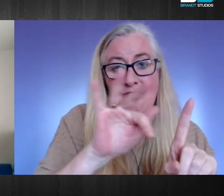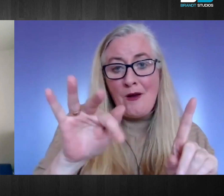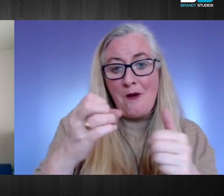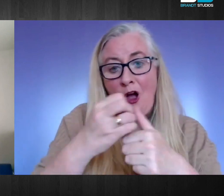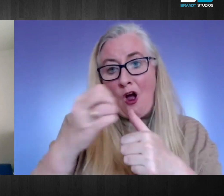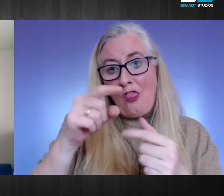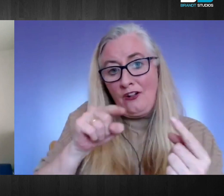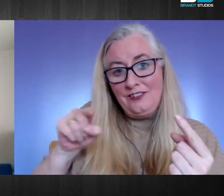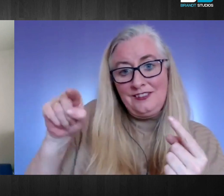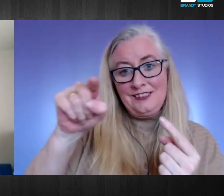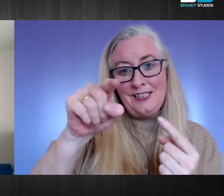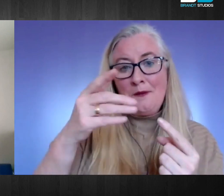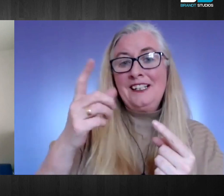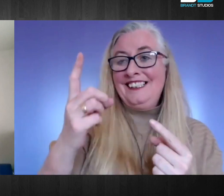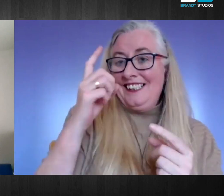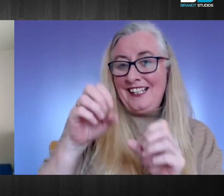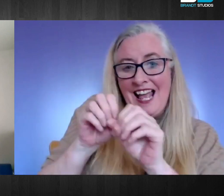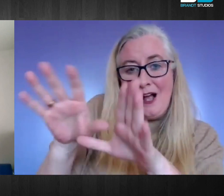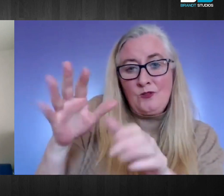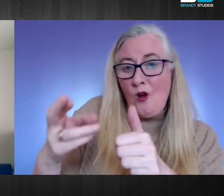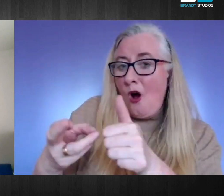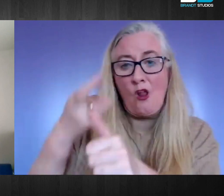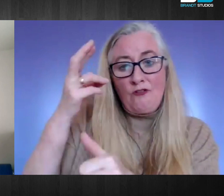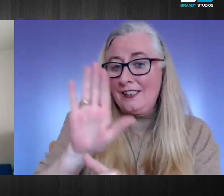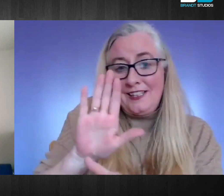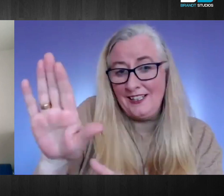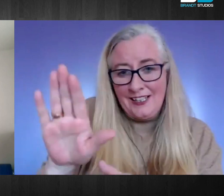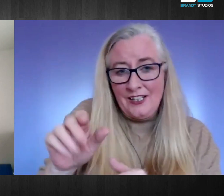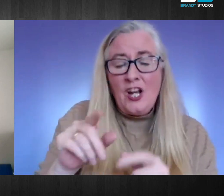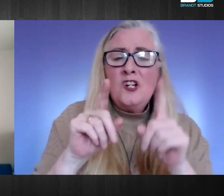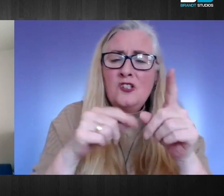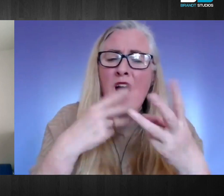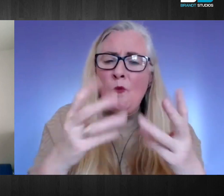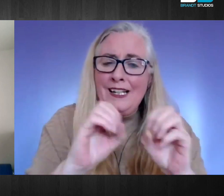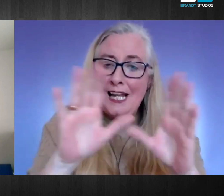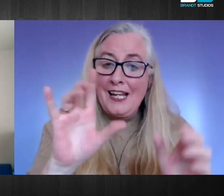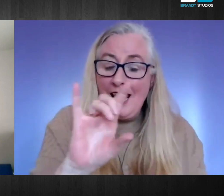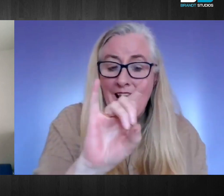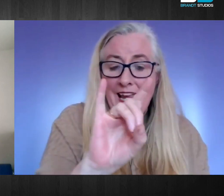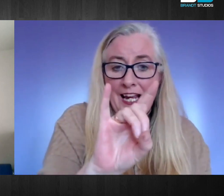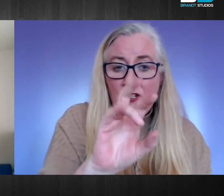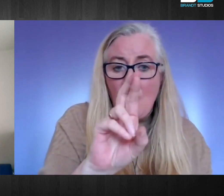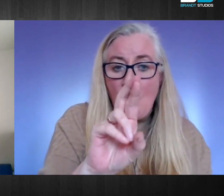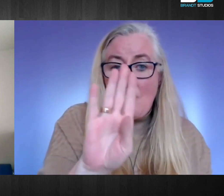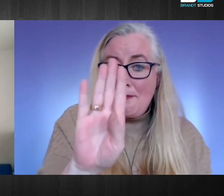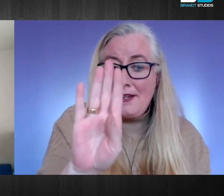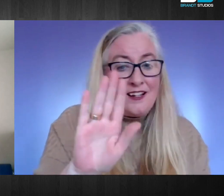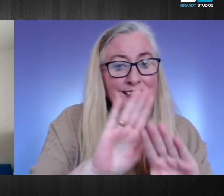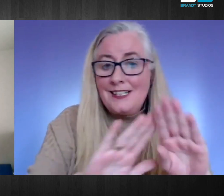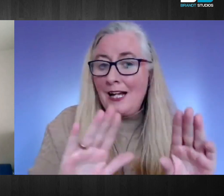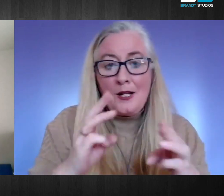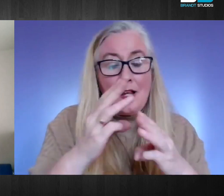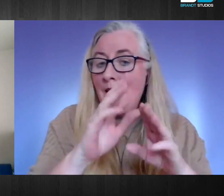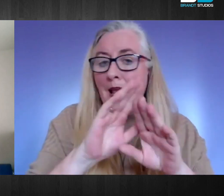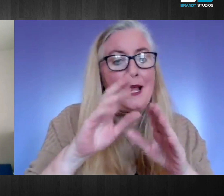and the rapid response call. Maybe just to clarify, the HRB is not currently planning to have a second rapid